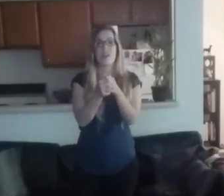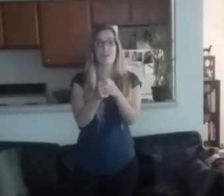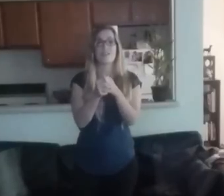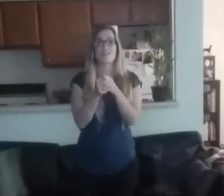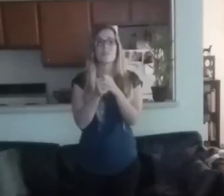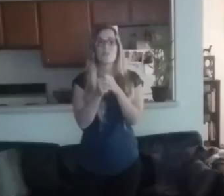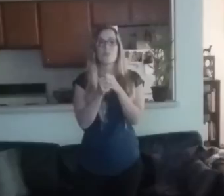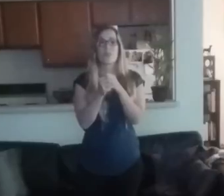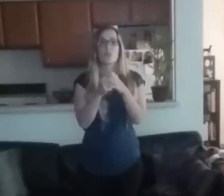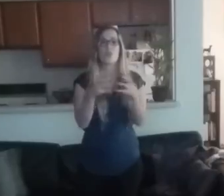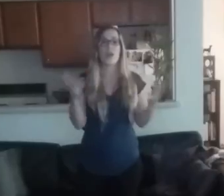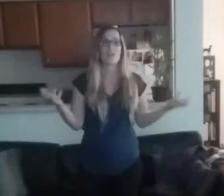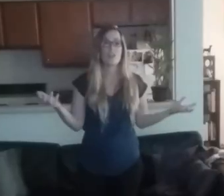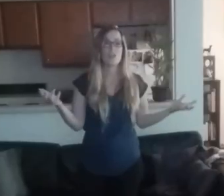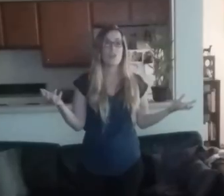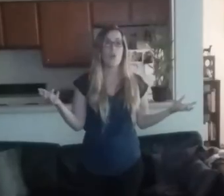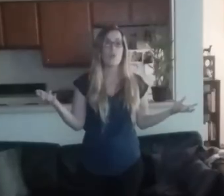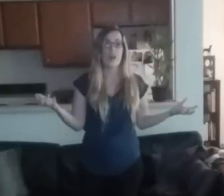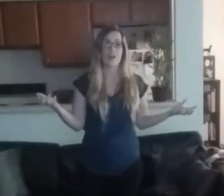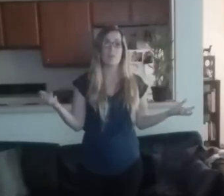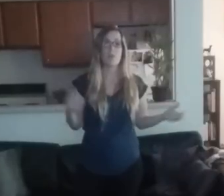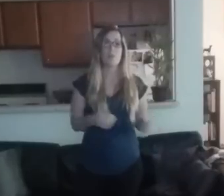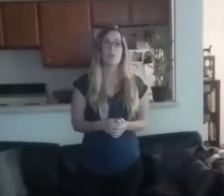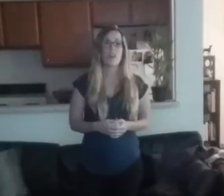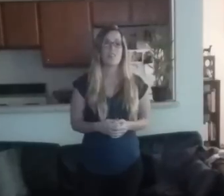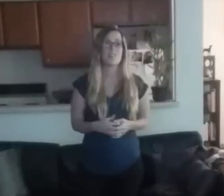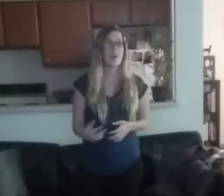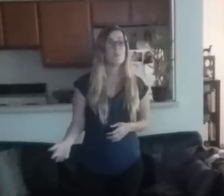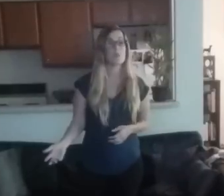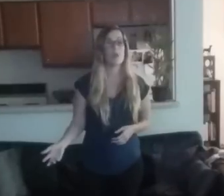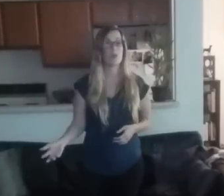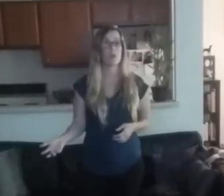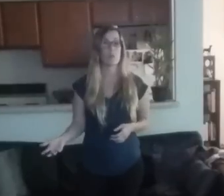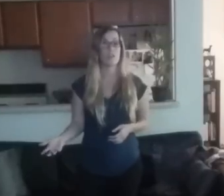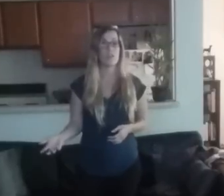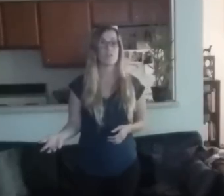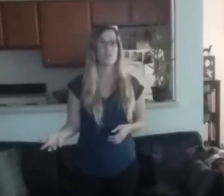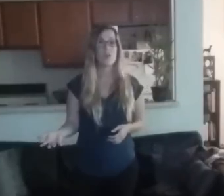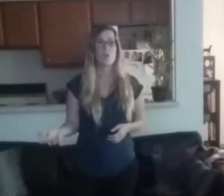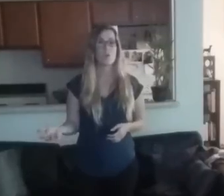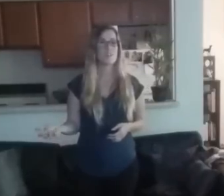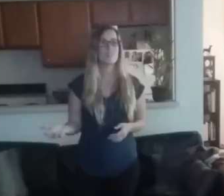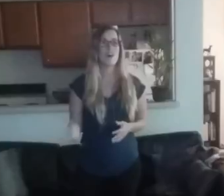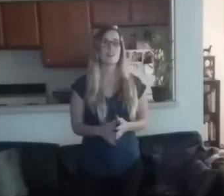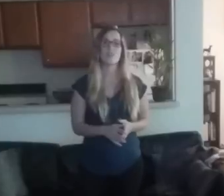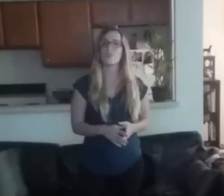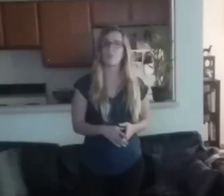aches. Cracking your own neck may provide temporary relief, but it does not solve the